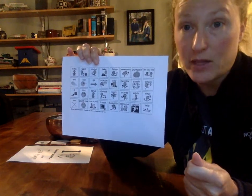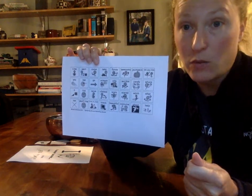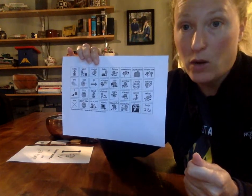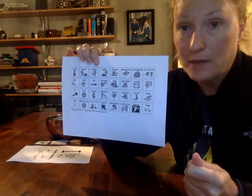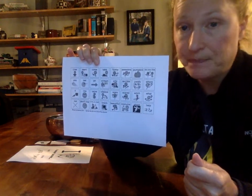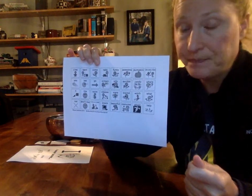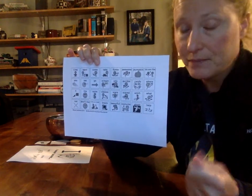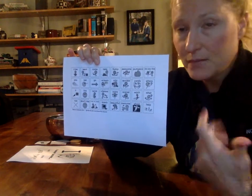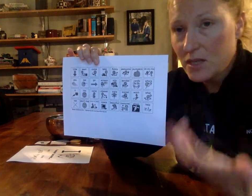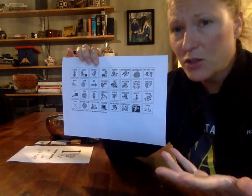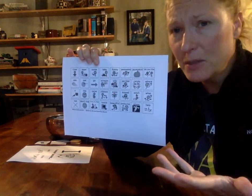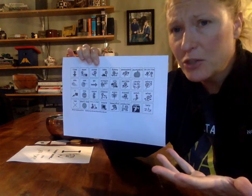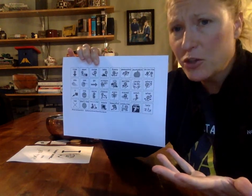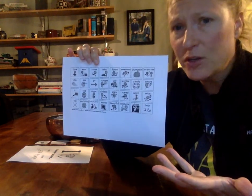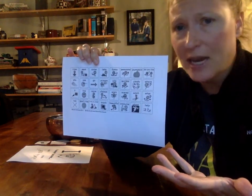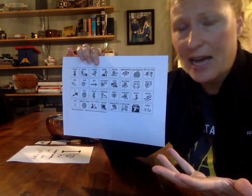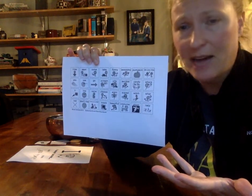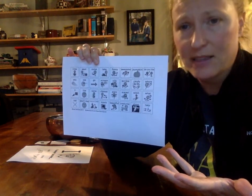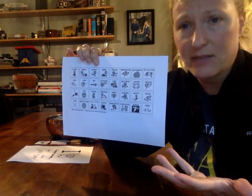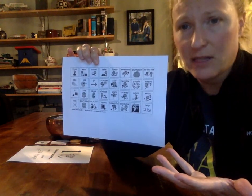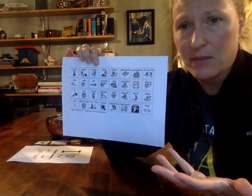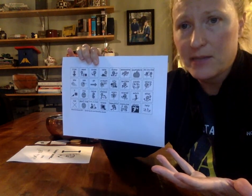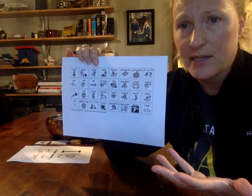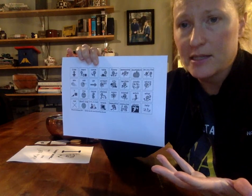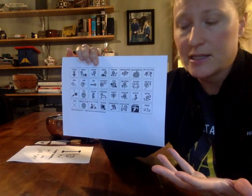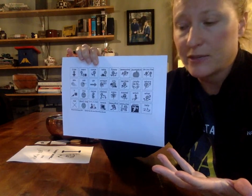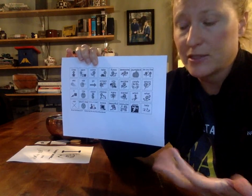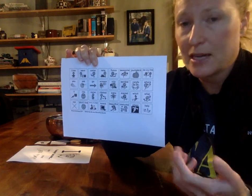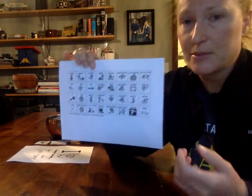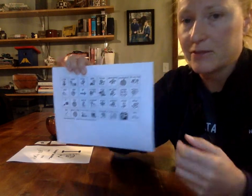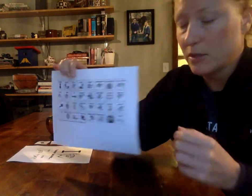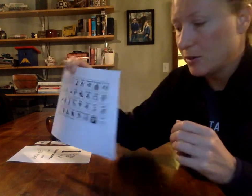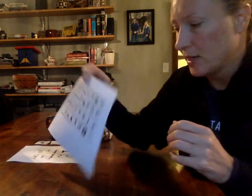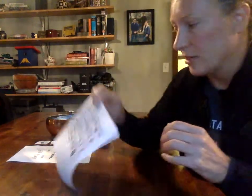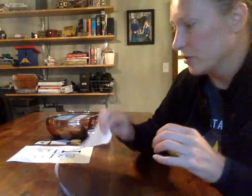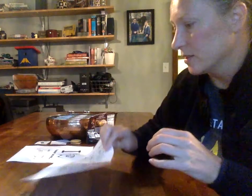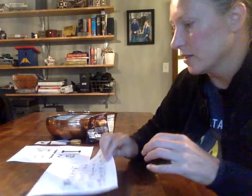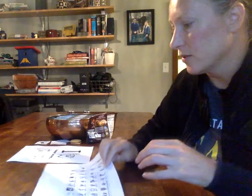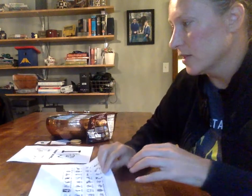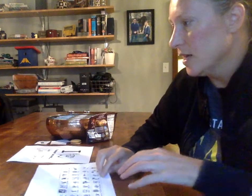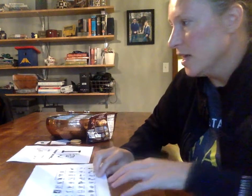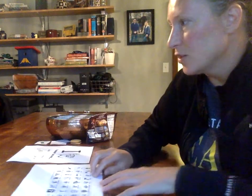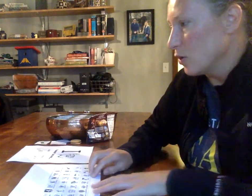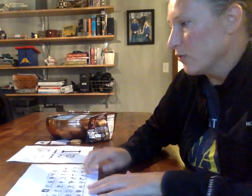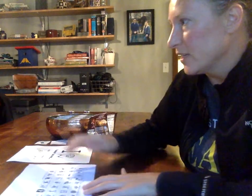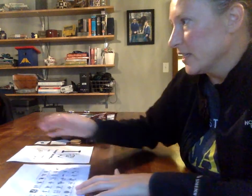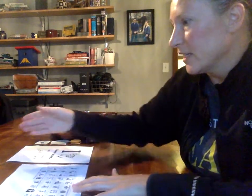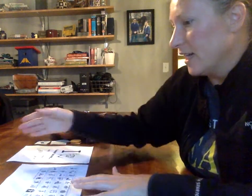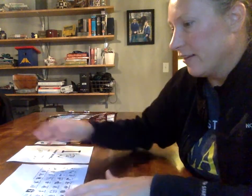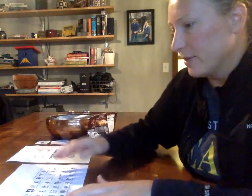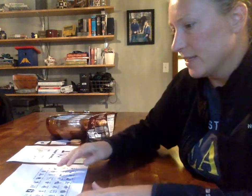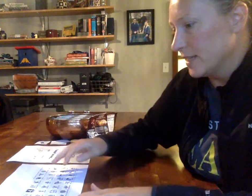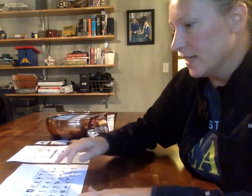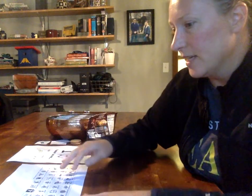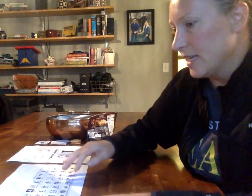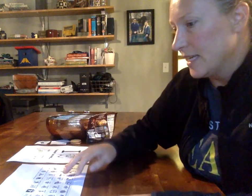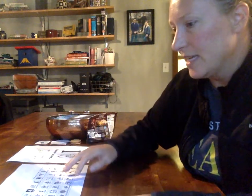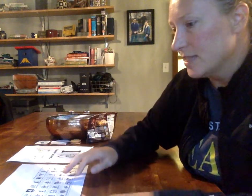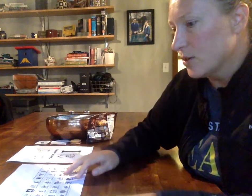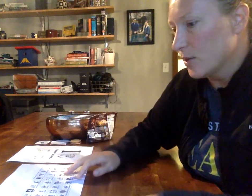want? So I'm going to show you kind of how to develop these different types of communication skills. So over here I have my son, and he is going